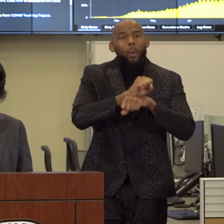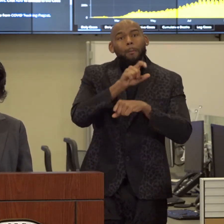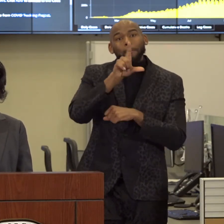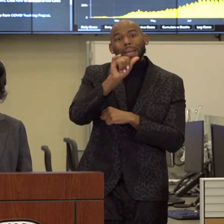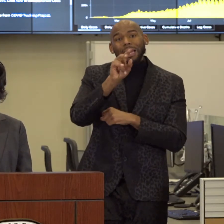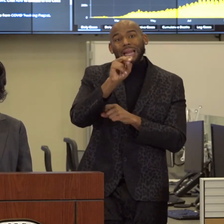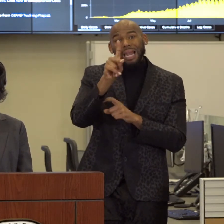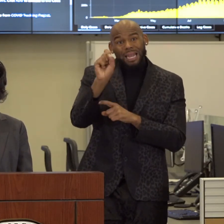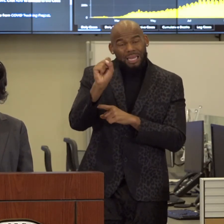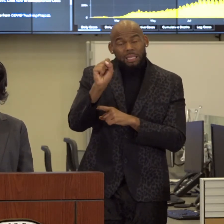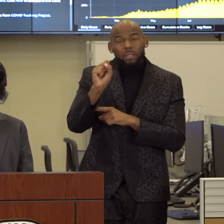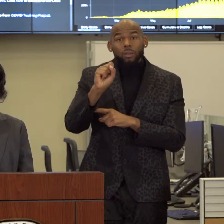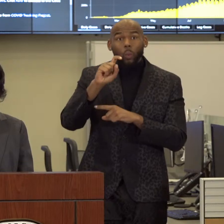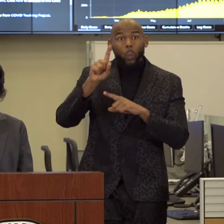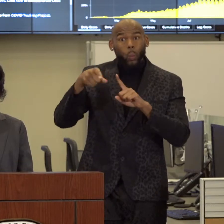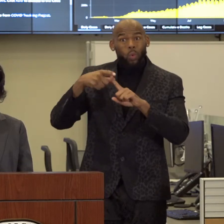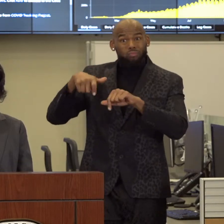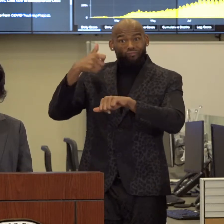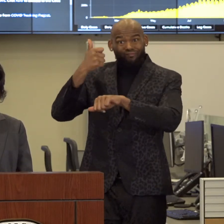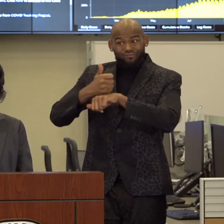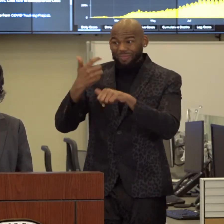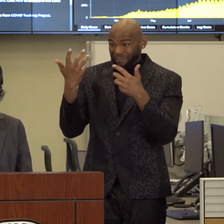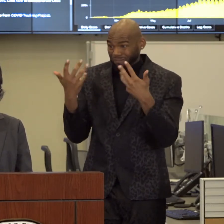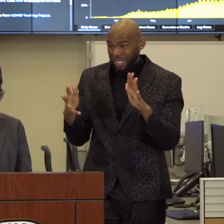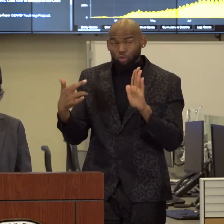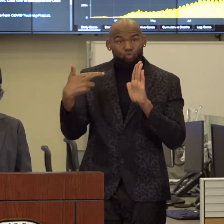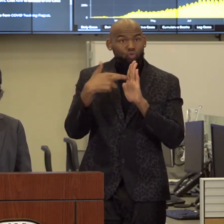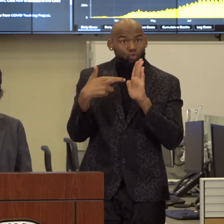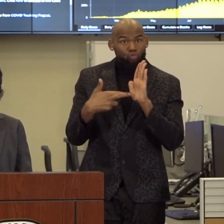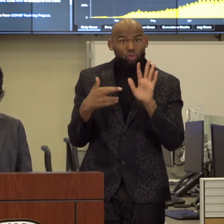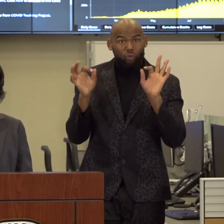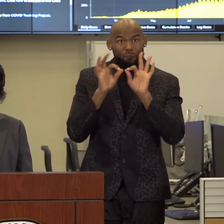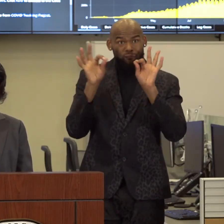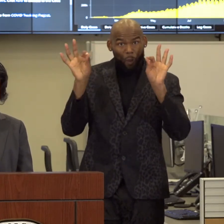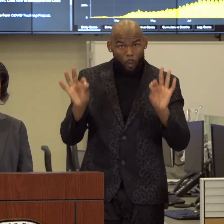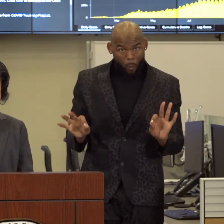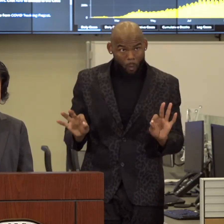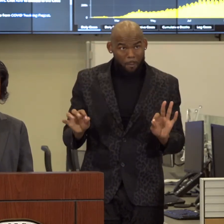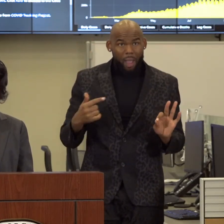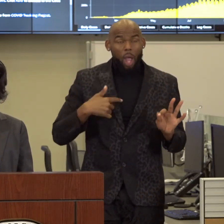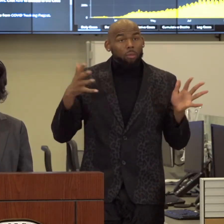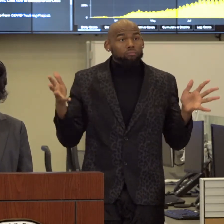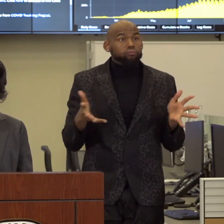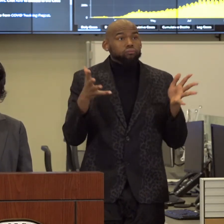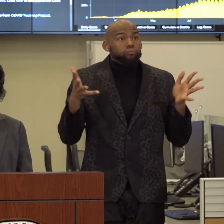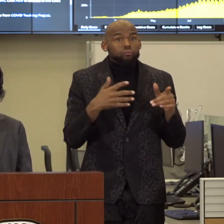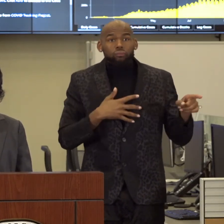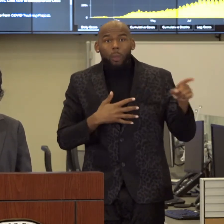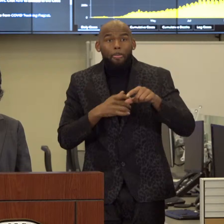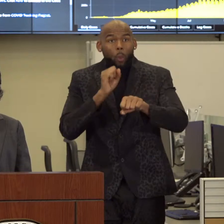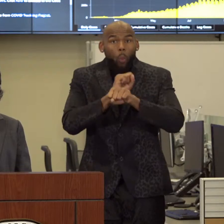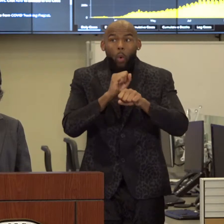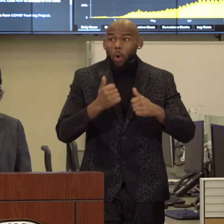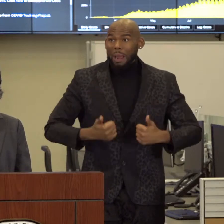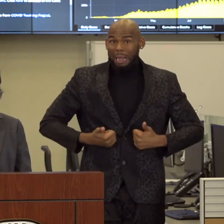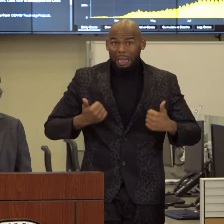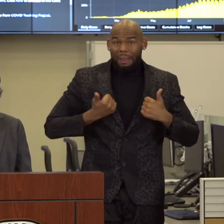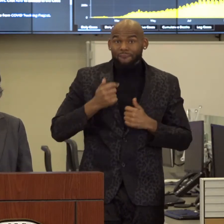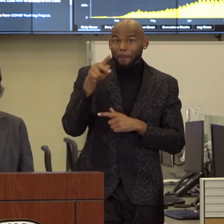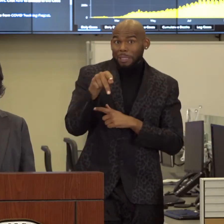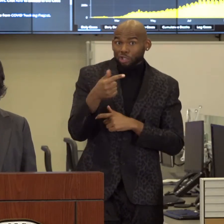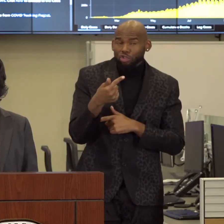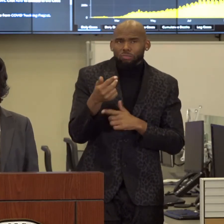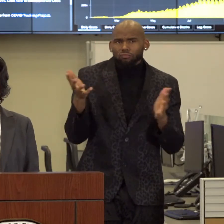residents based on completed pre-registration forms. And so I encourage everyone who lives and works in our county in all phases,